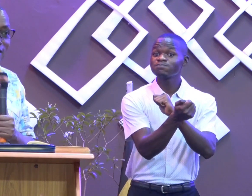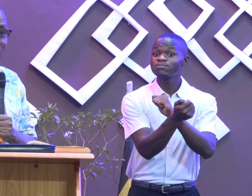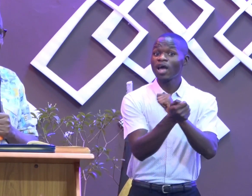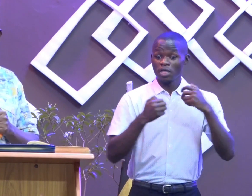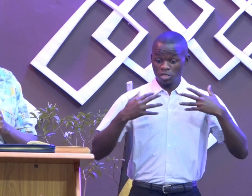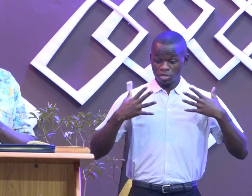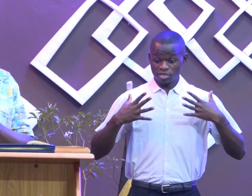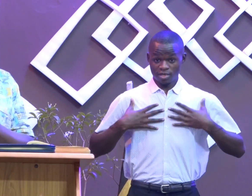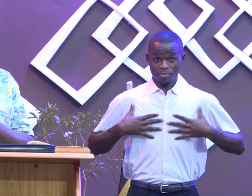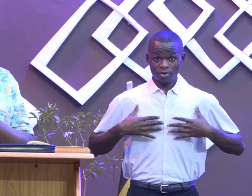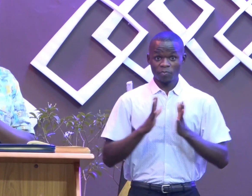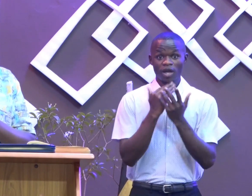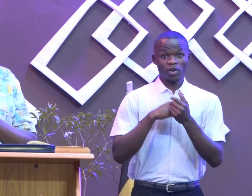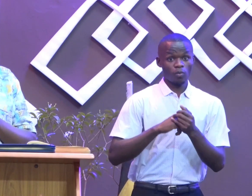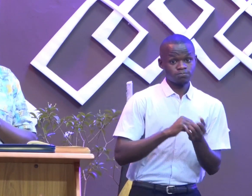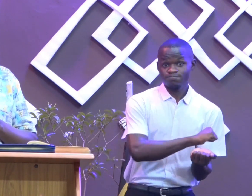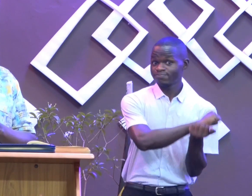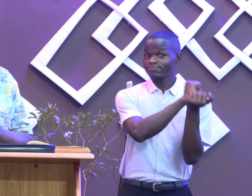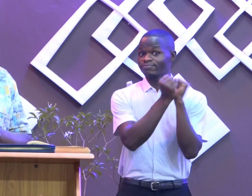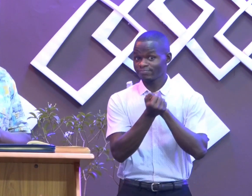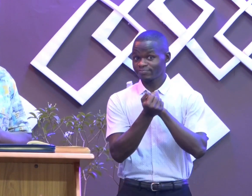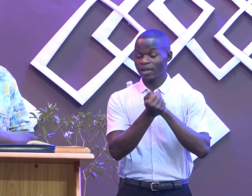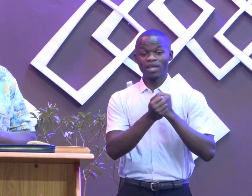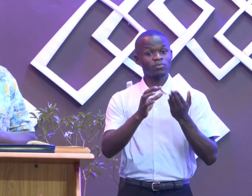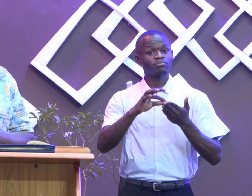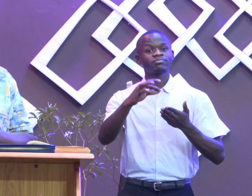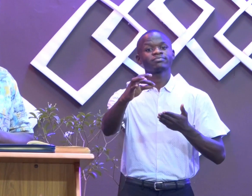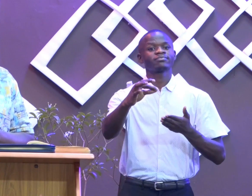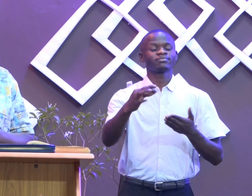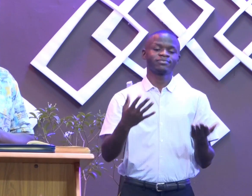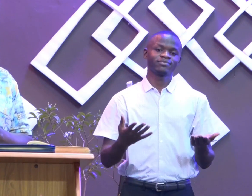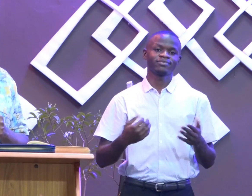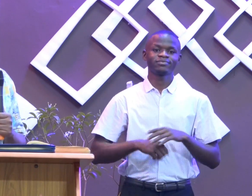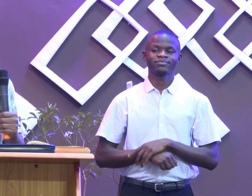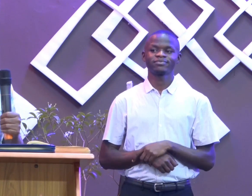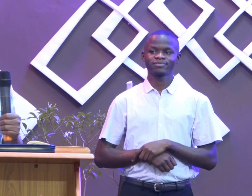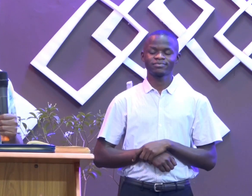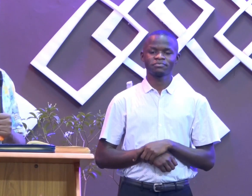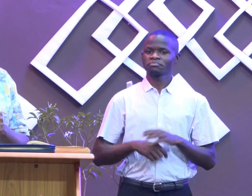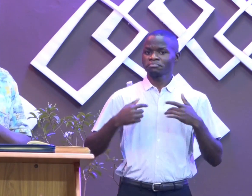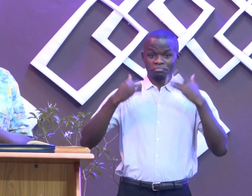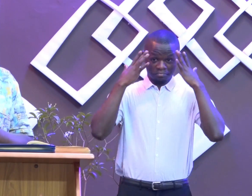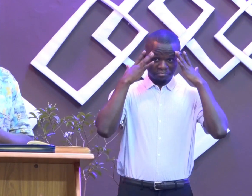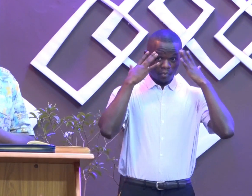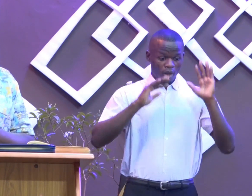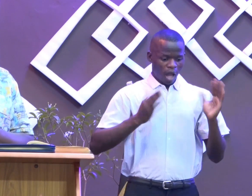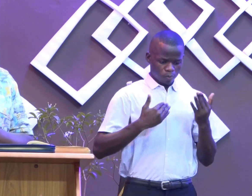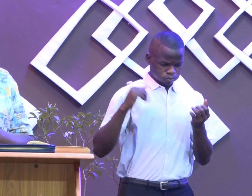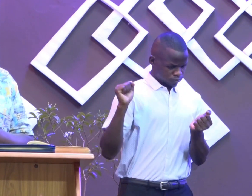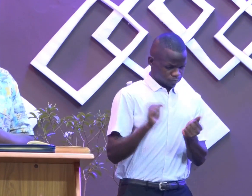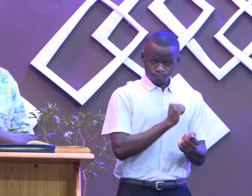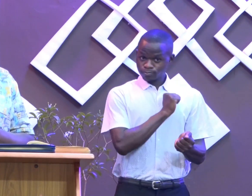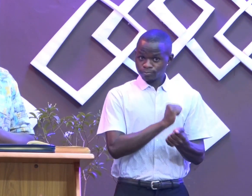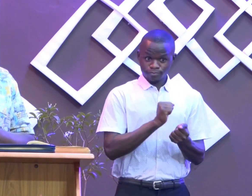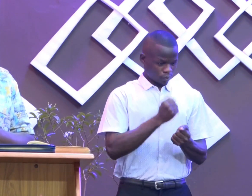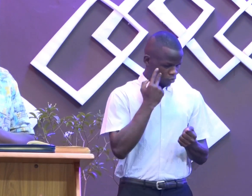Oguvunda no yambazibwa ogutavunda. The corruptible and put on the incorruptible. Simanyi ogutavunda bwegufanana. I don't know